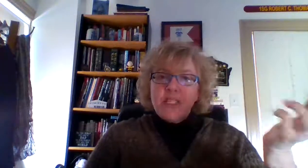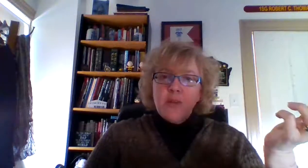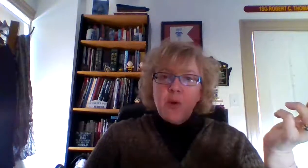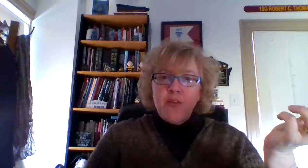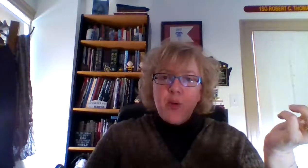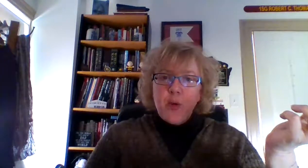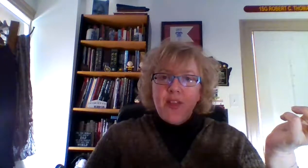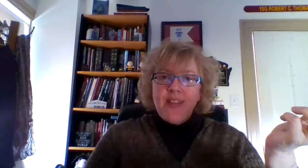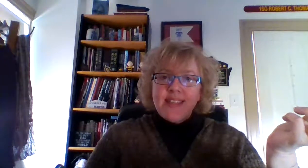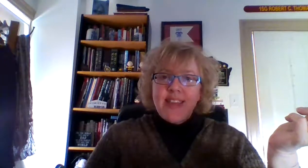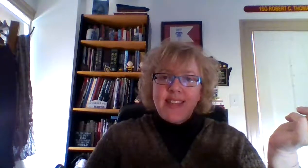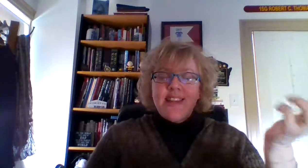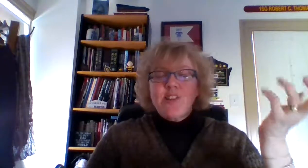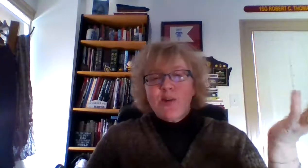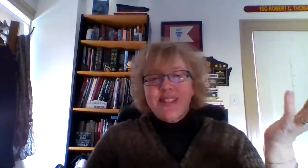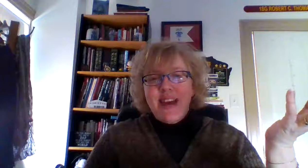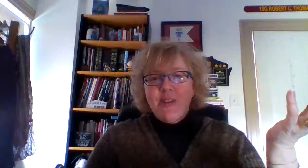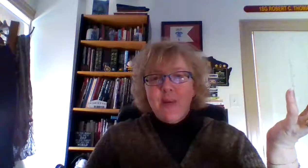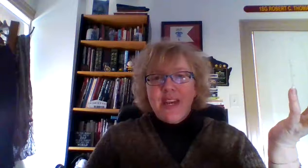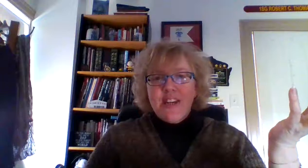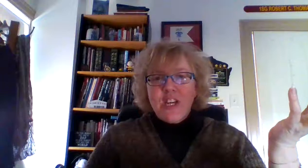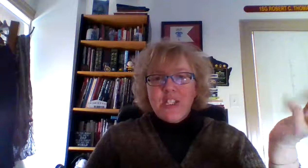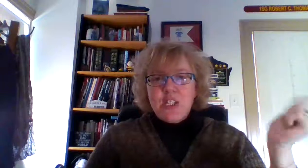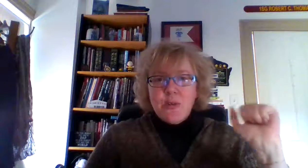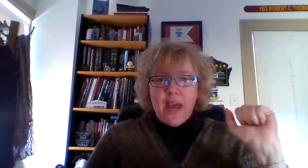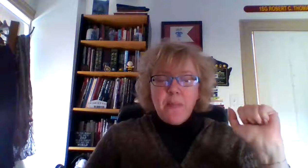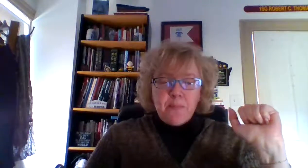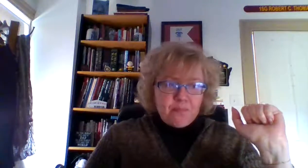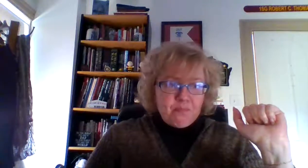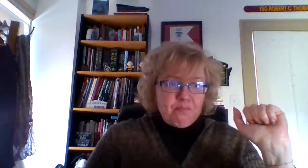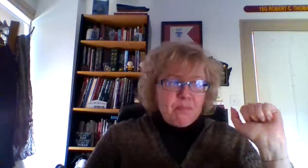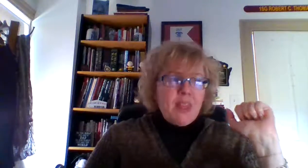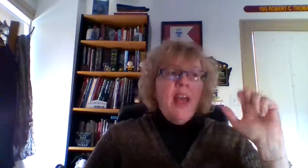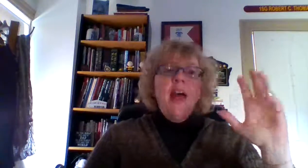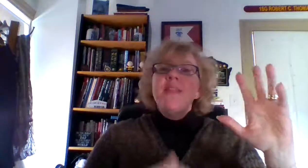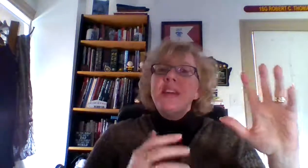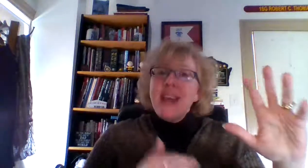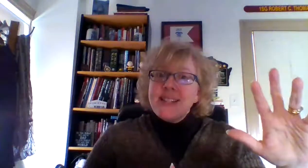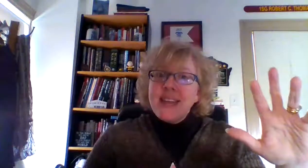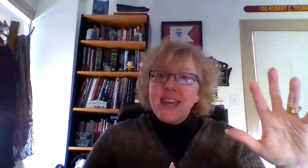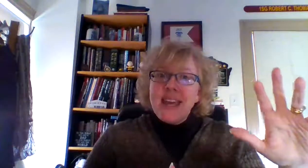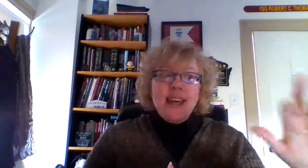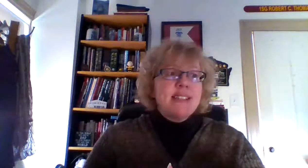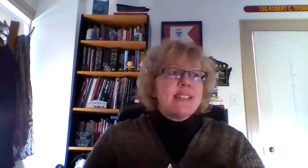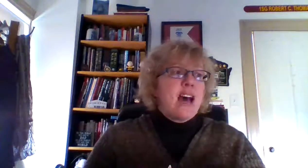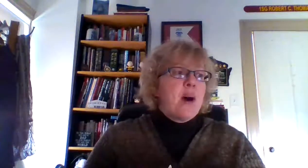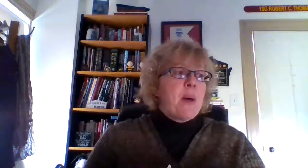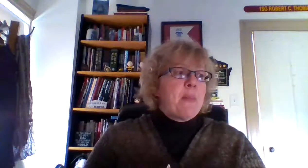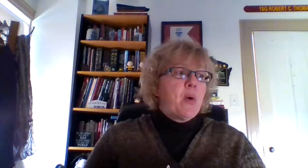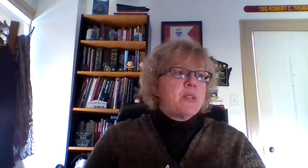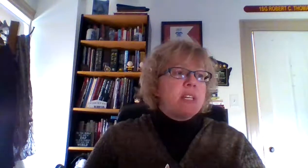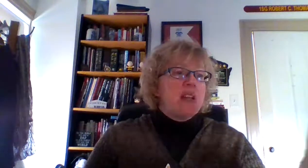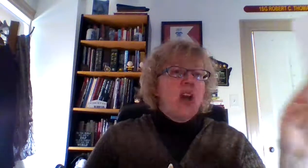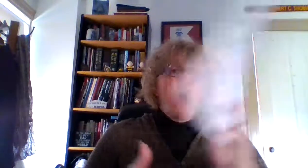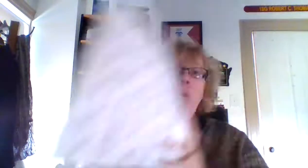some green food and things like that. So, sad that we didn't get a chance to do that. The next thing is I posted was